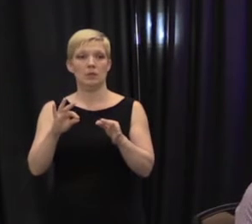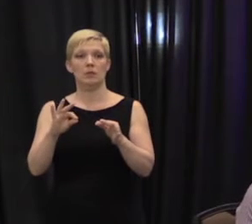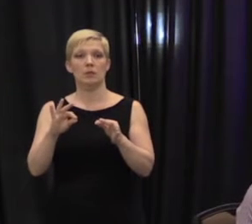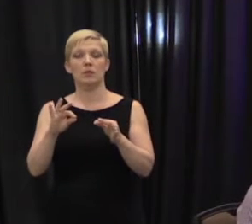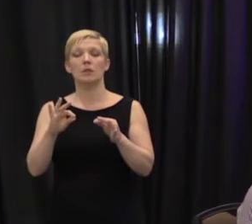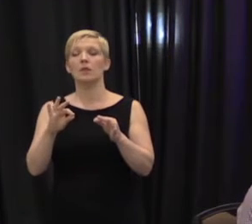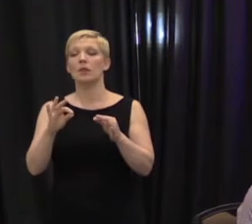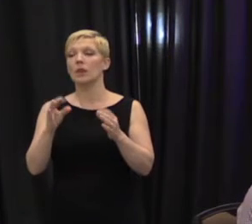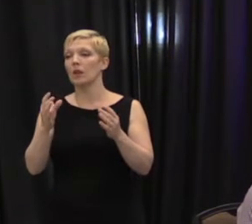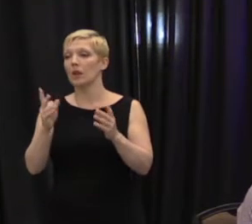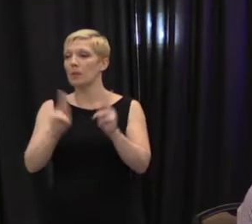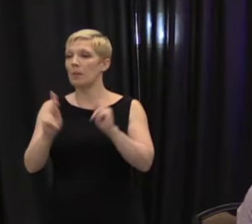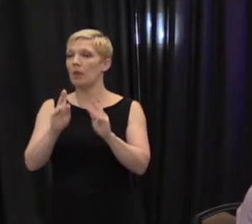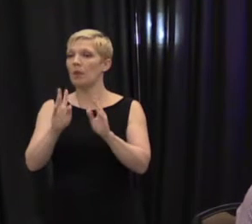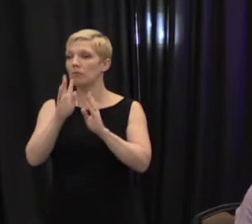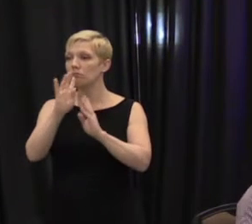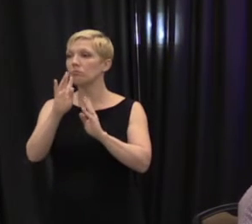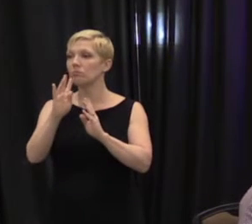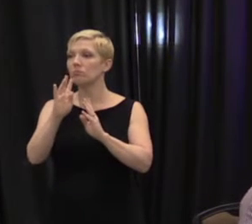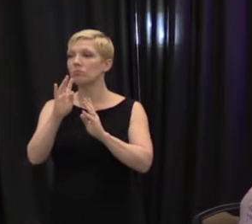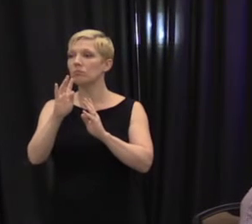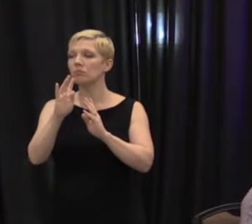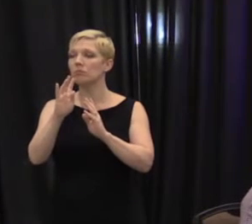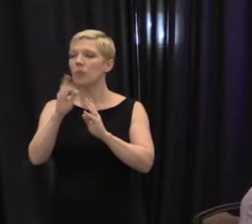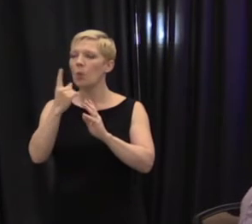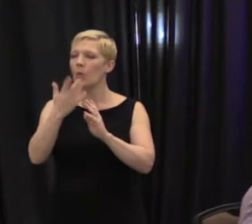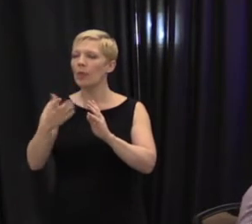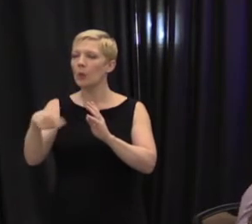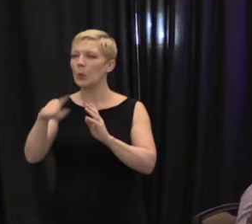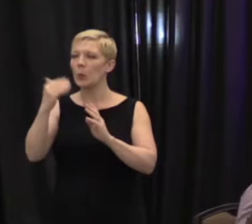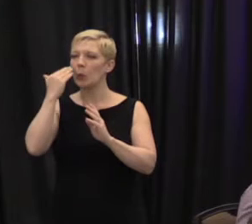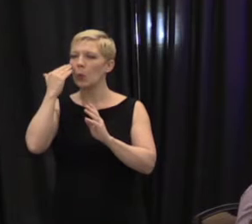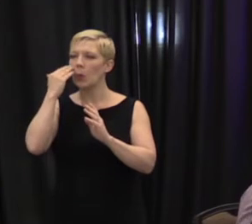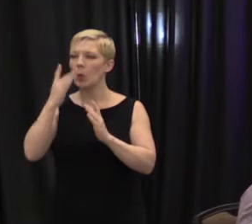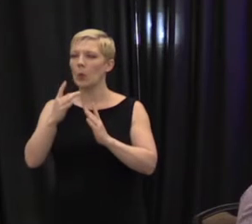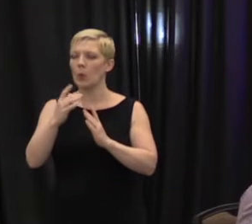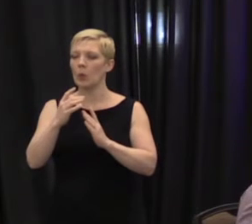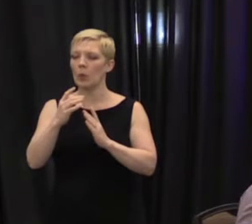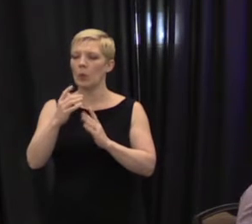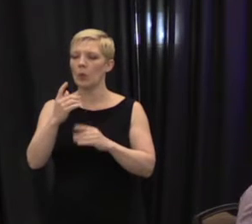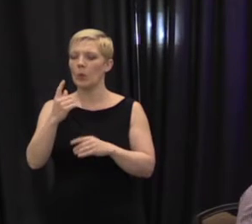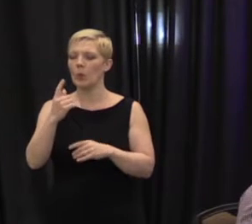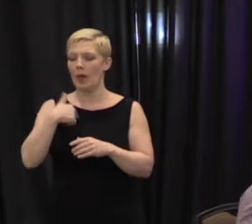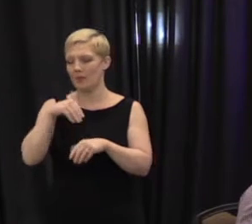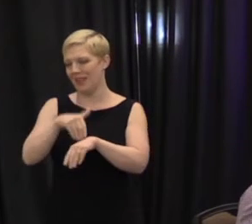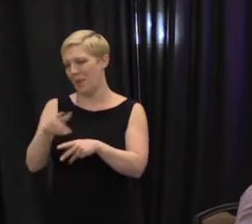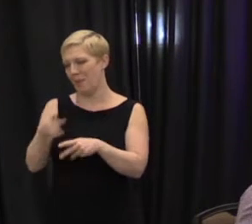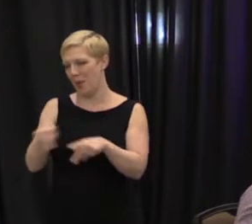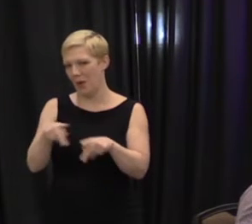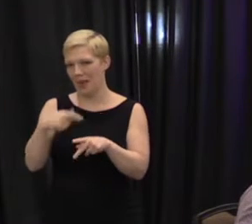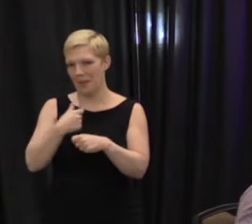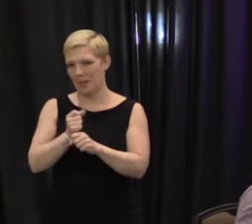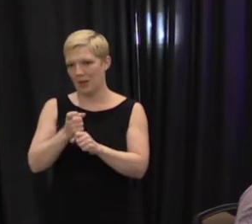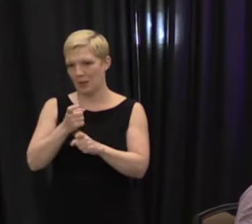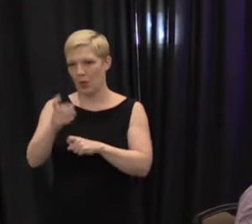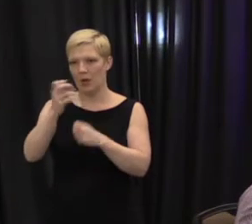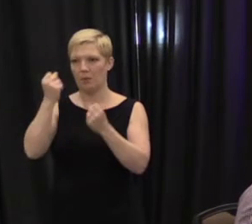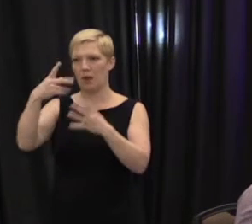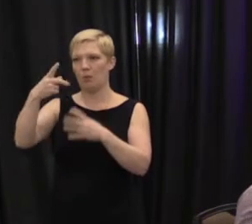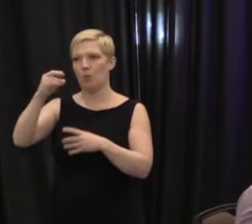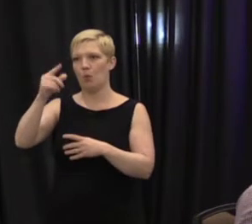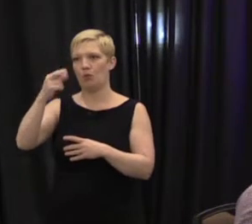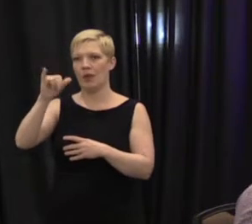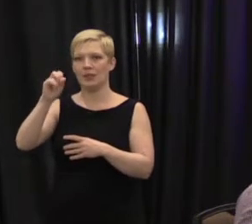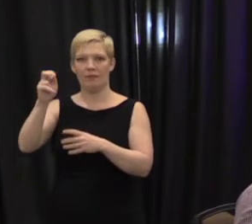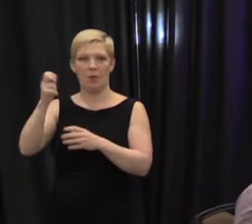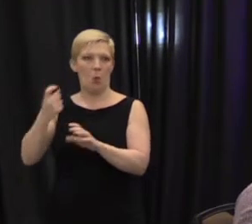statements. And, and one of the things was, it was kind of leading off with, I was at a party and I made a joke and all these progressives got offended by my joke.